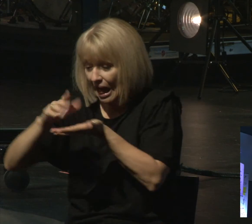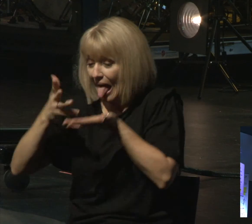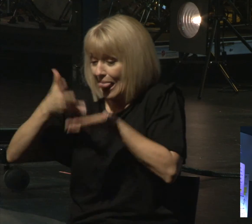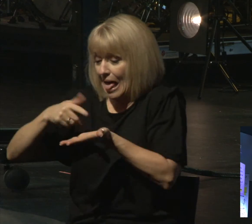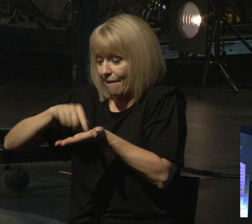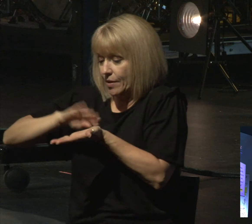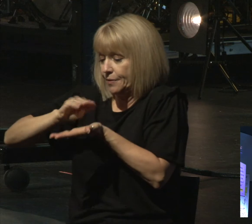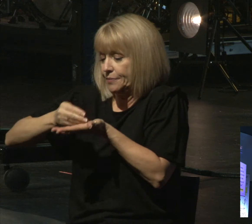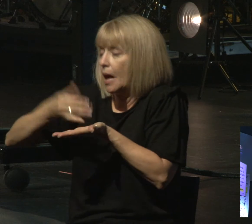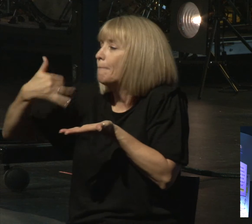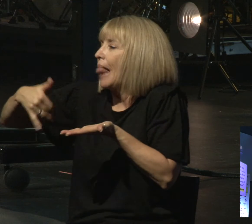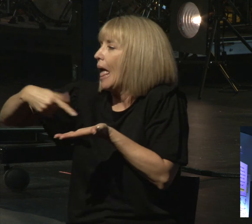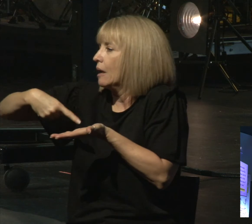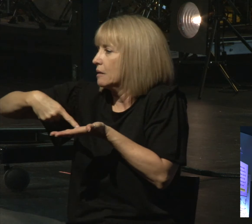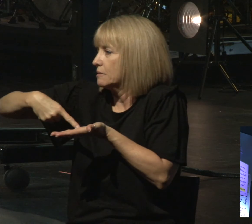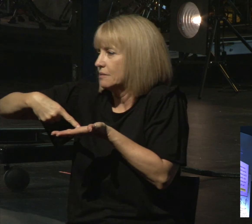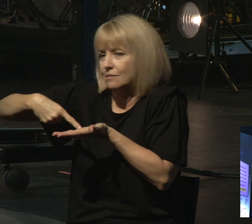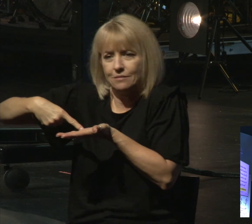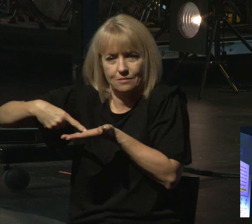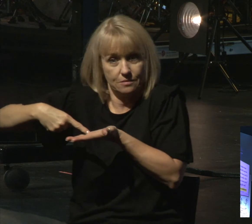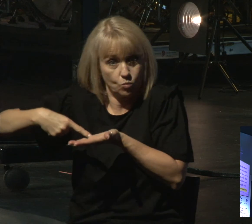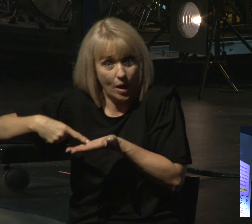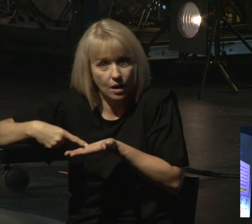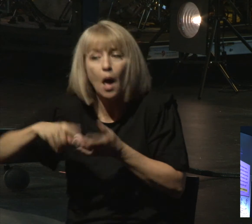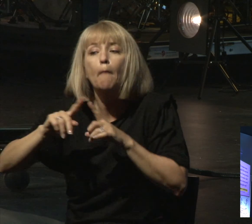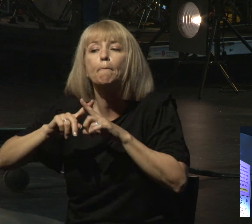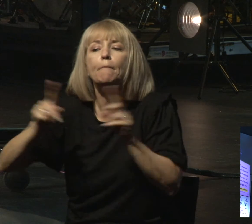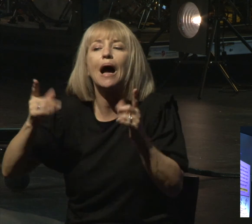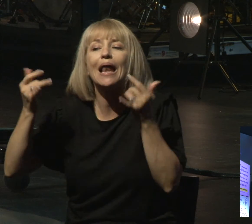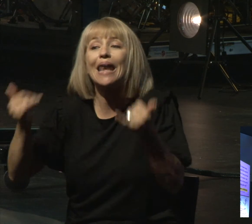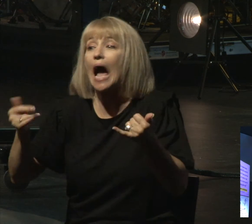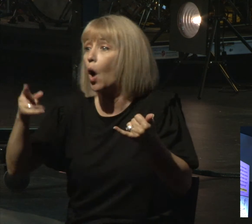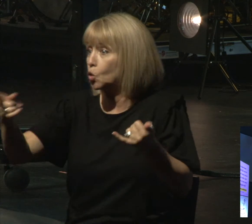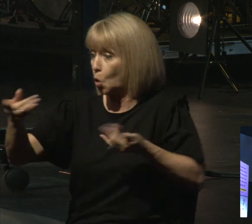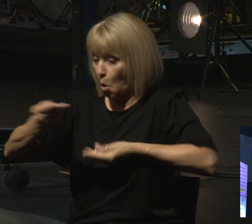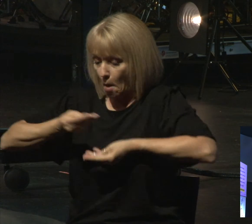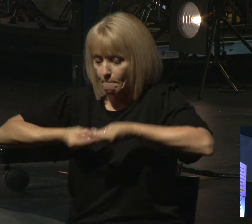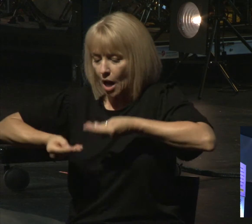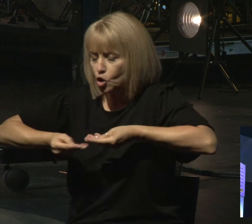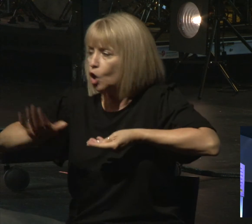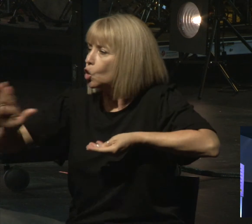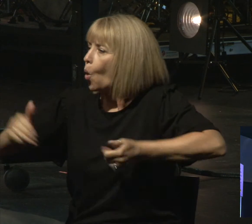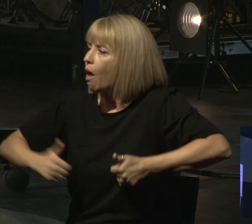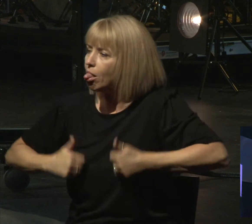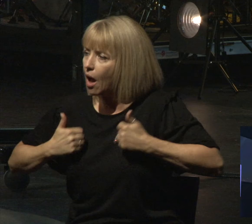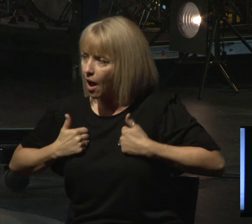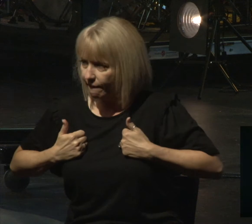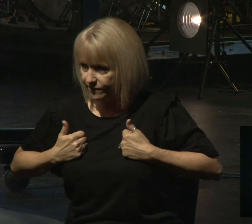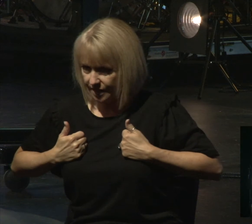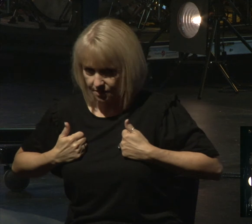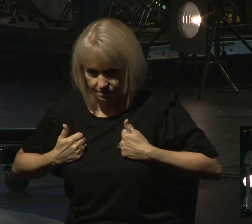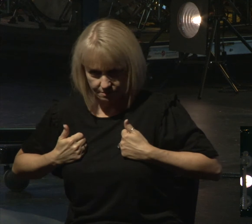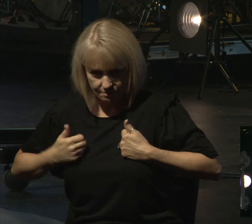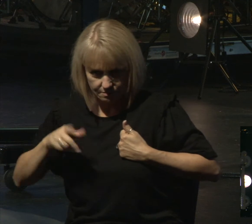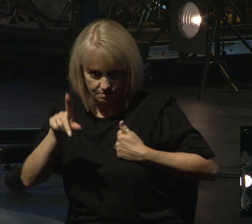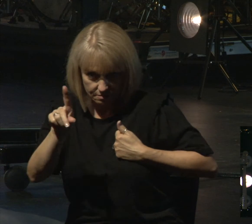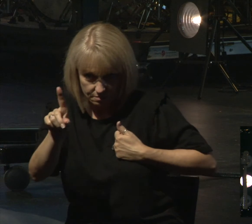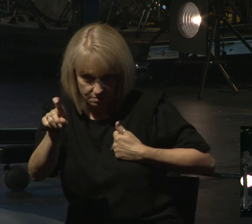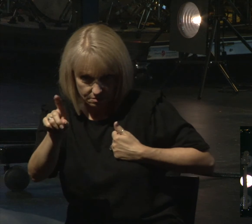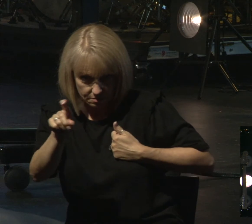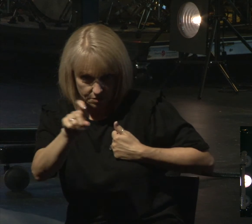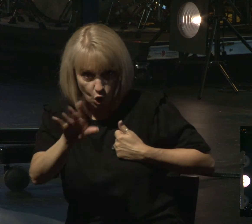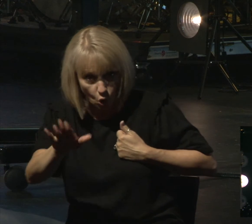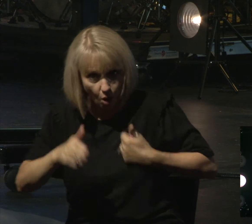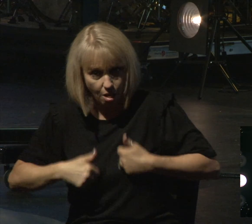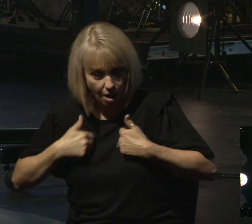with. But I don't think many of us have actually done that with our life in Christ. I think some of us, we need to sit down with Jesus, sit down